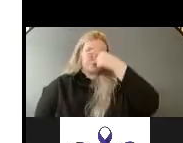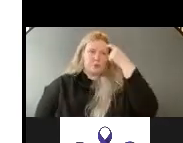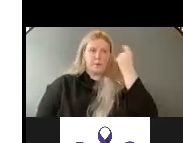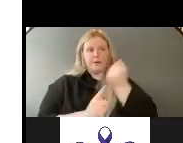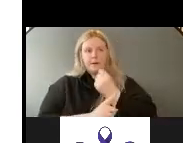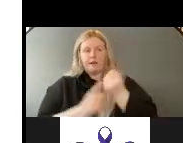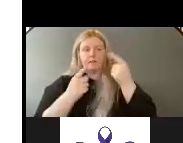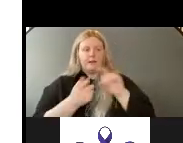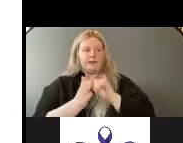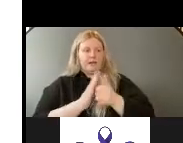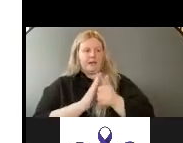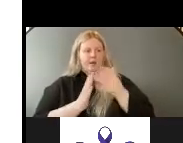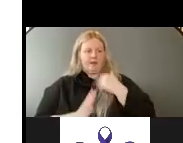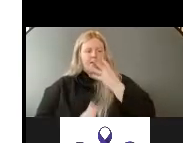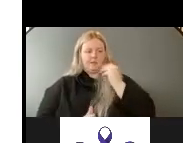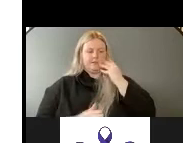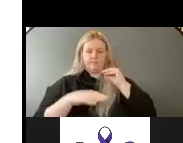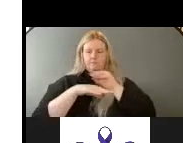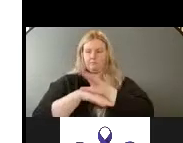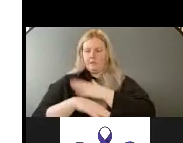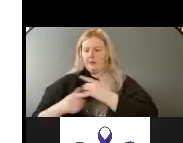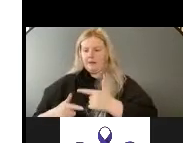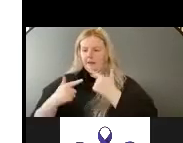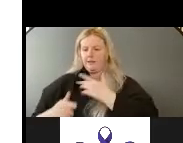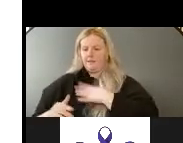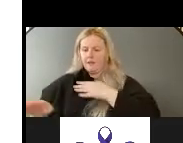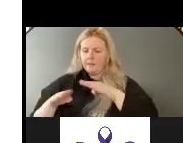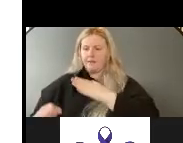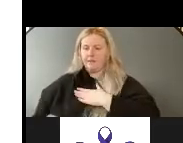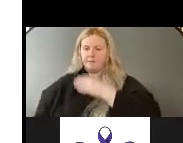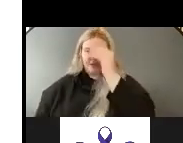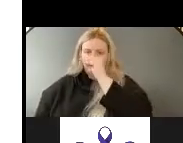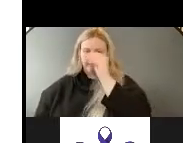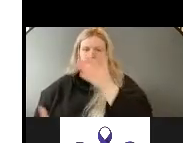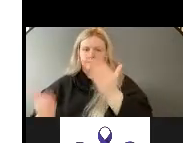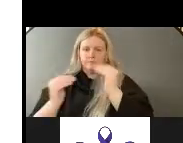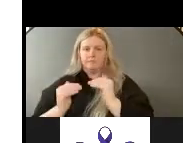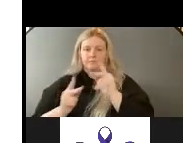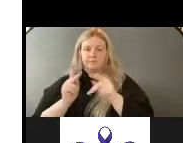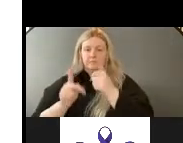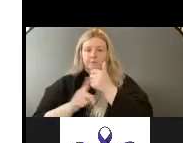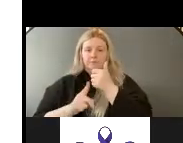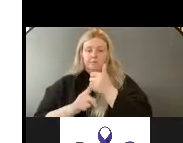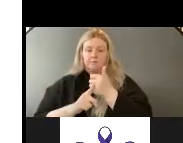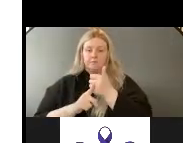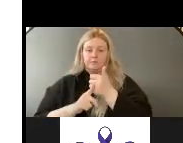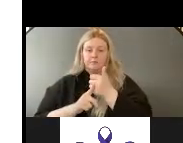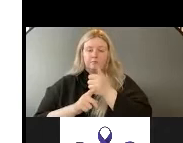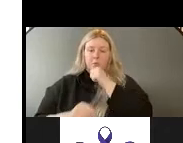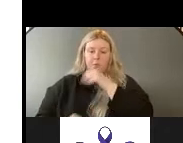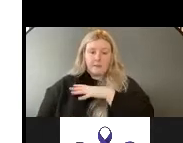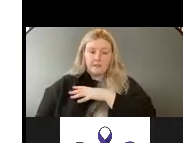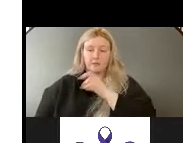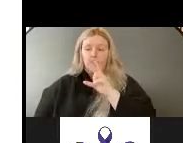influence and inform us. Living with someone who is financially dependent and being female, there's a